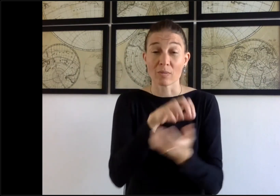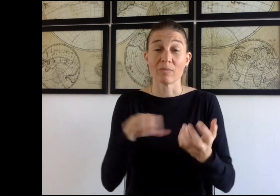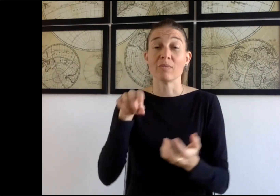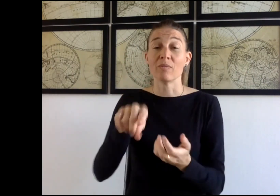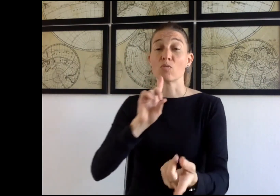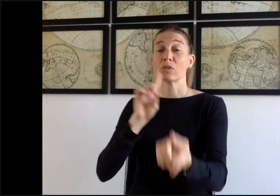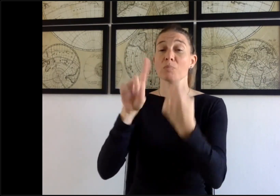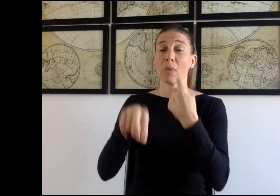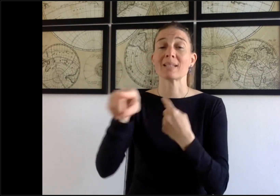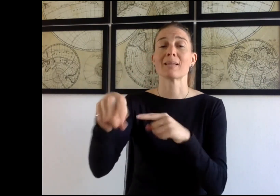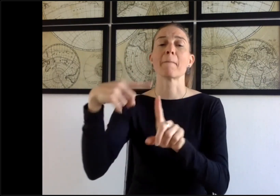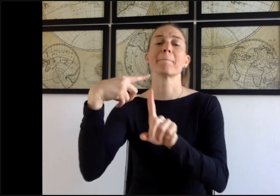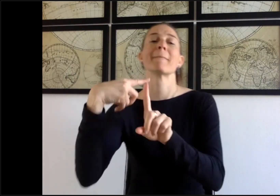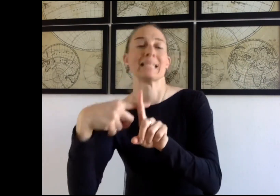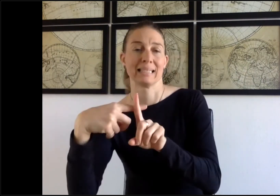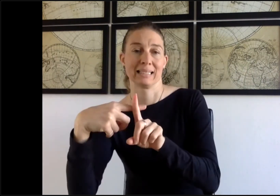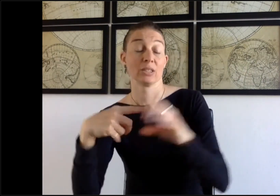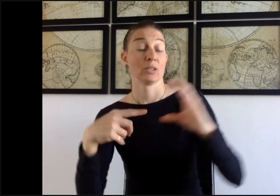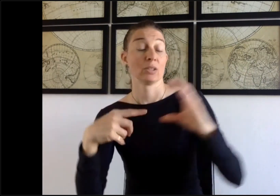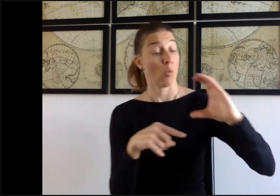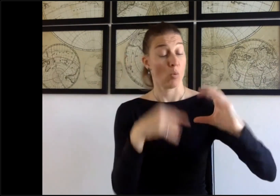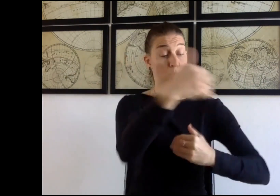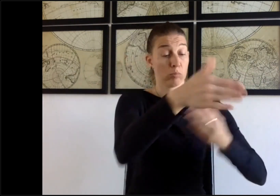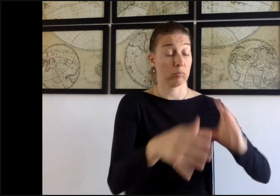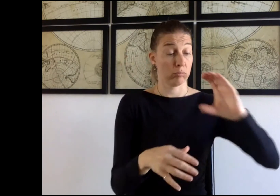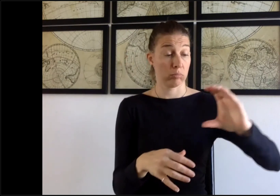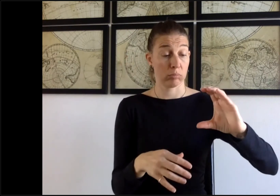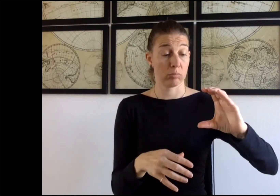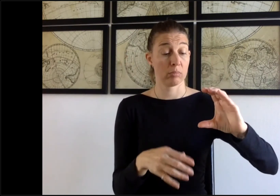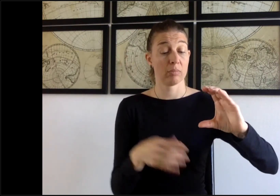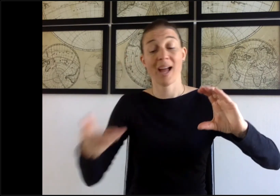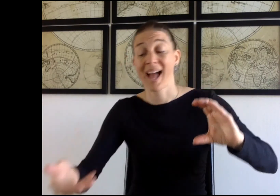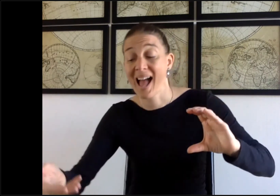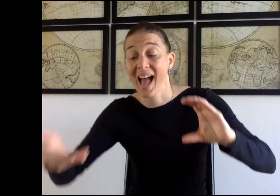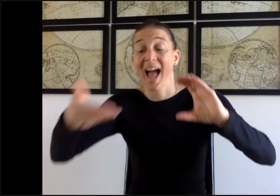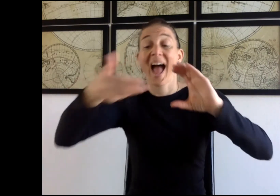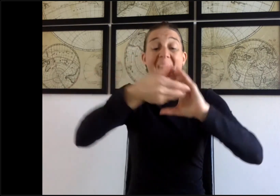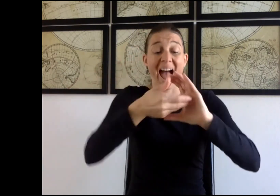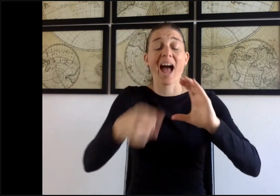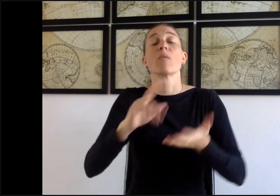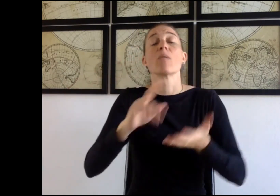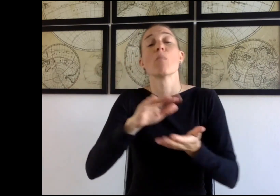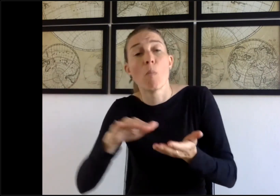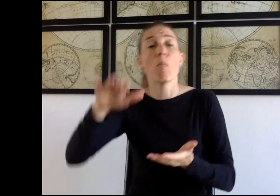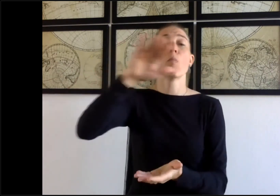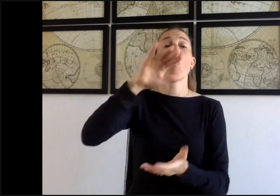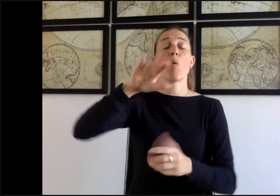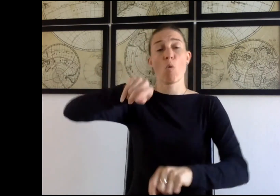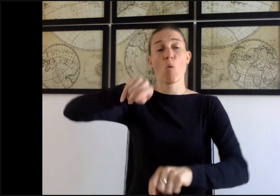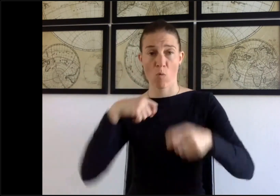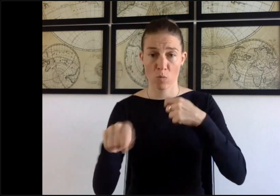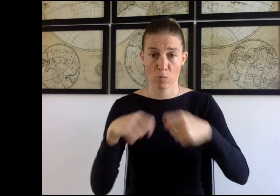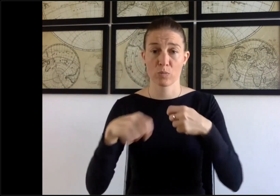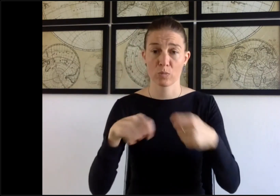package by introducing extraordinary flexibility to allow that all non-utilized support from the European Structural